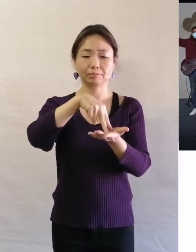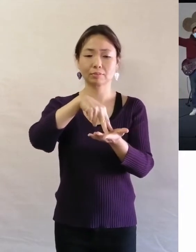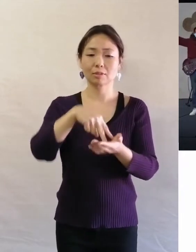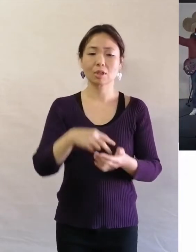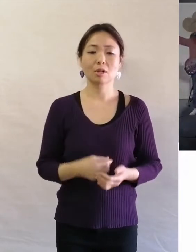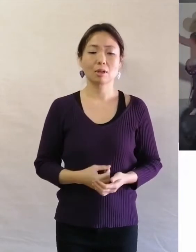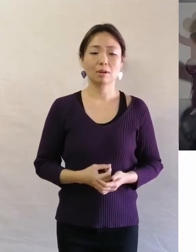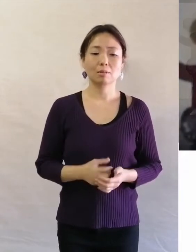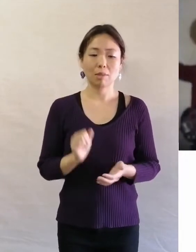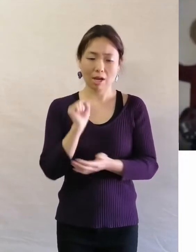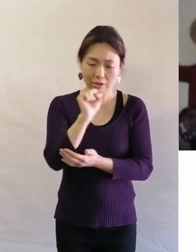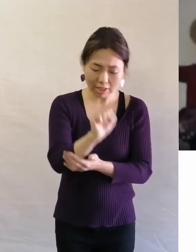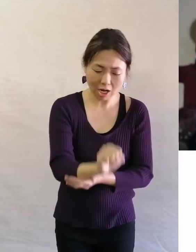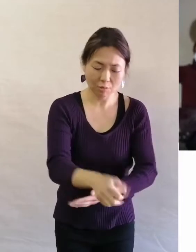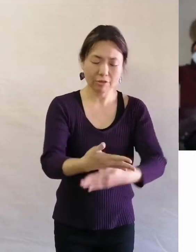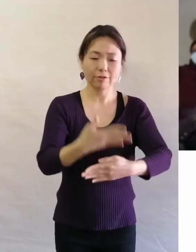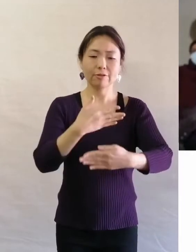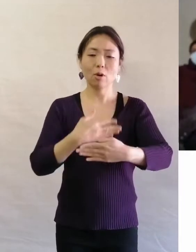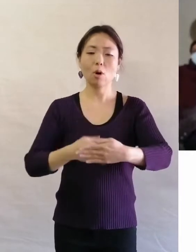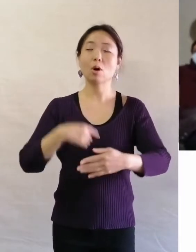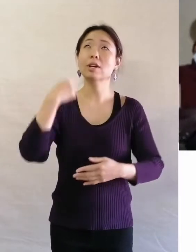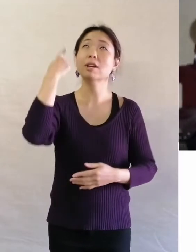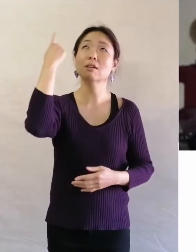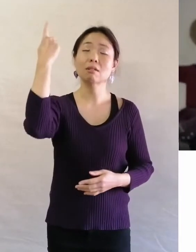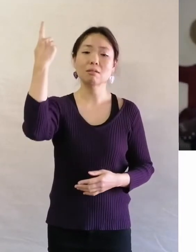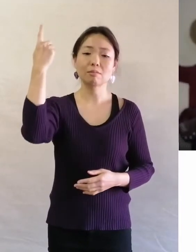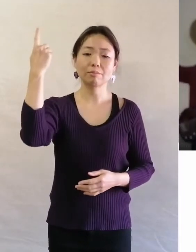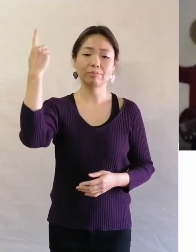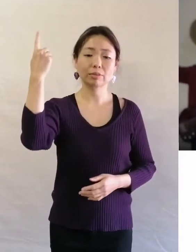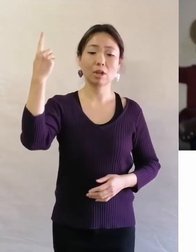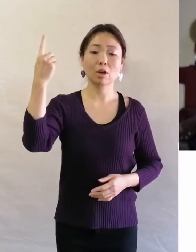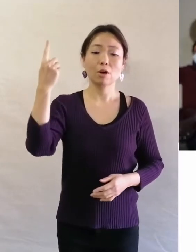risen. Bow down before him,